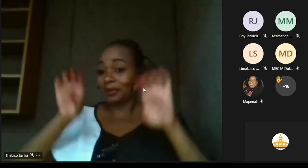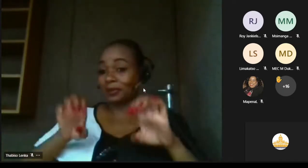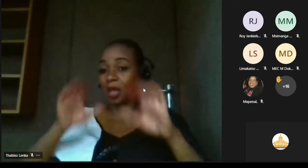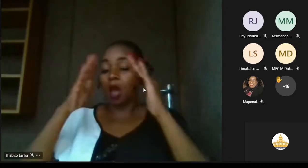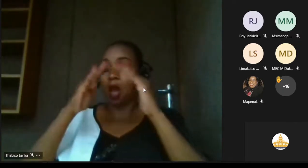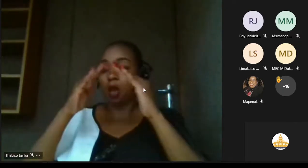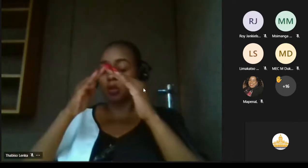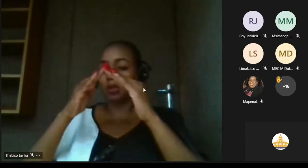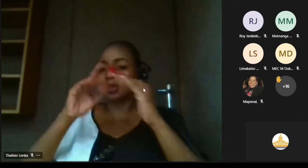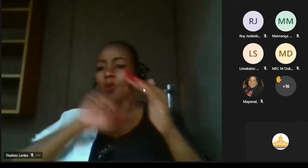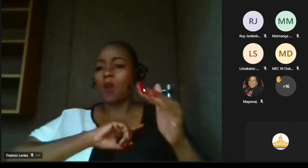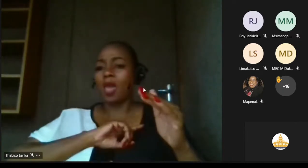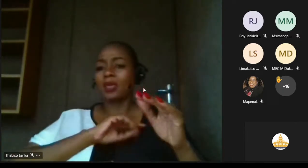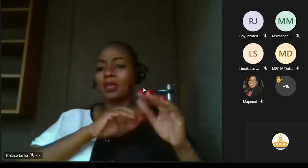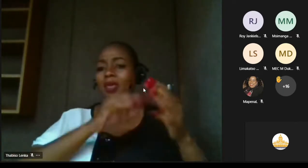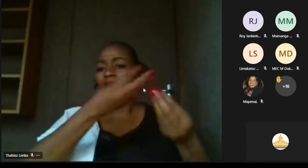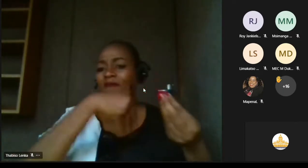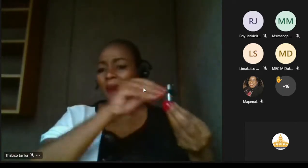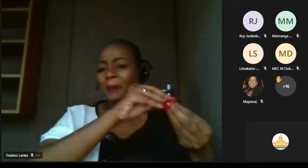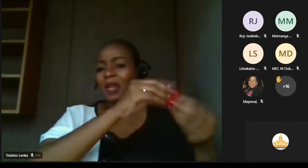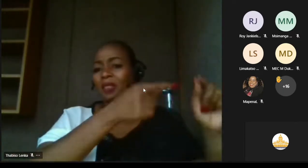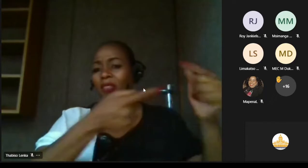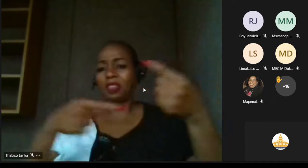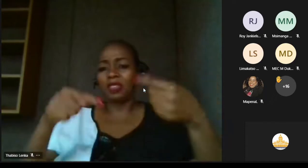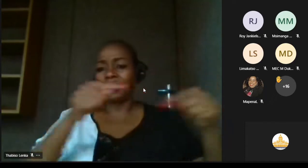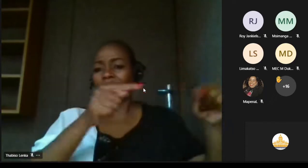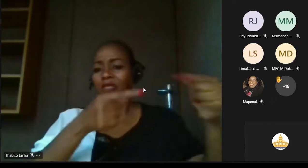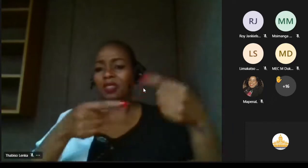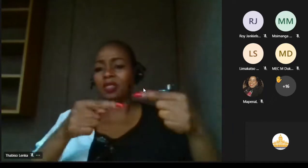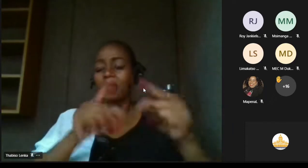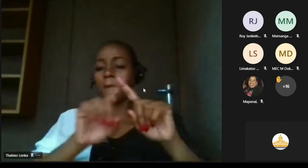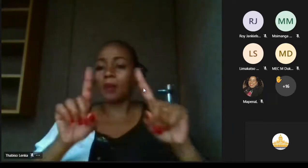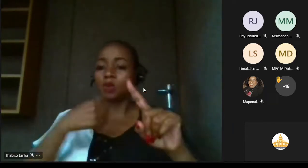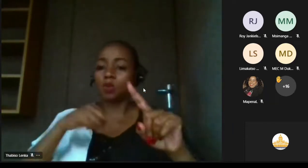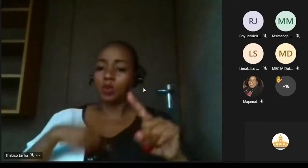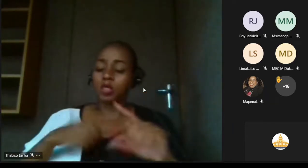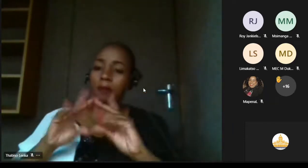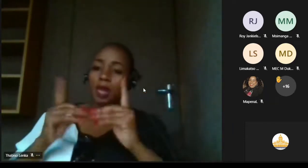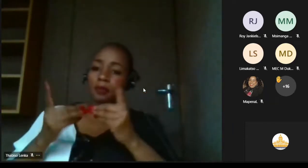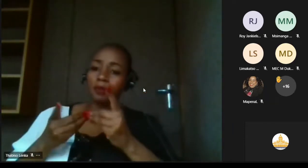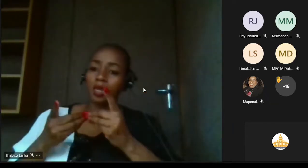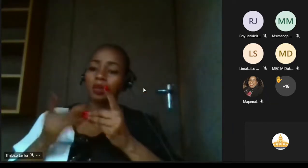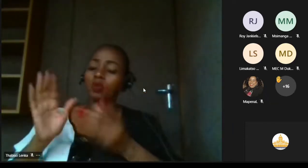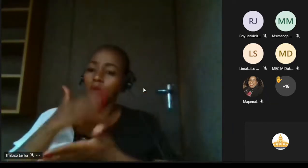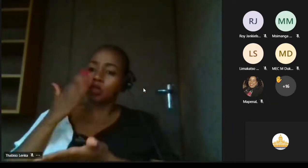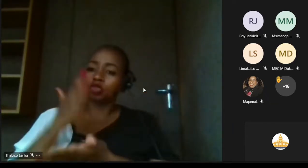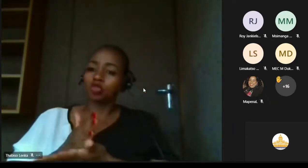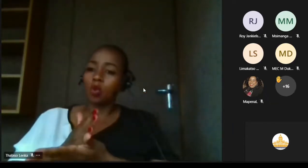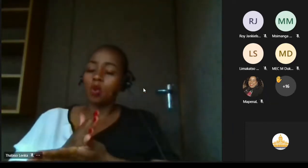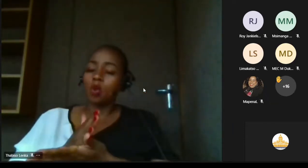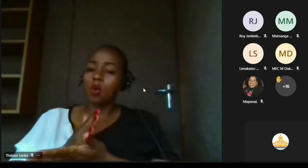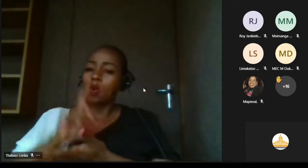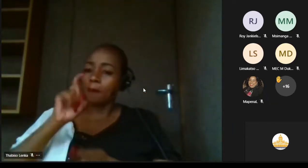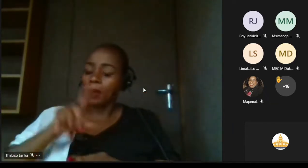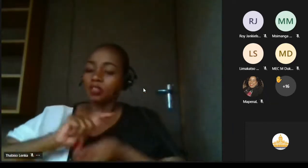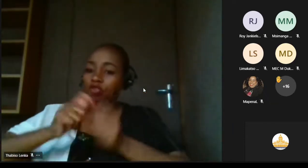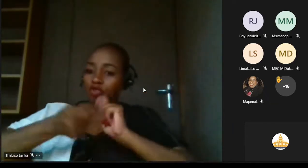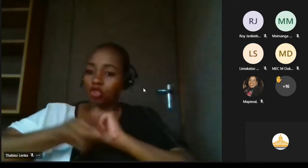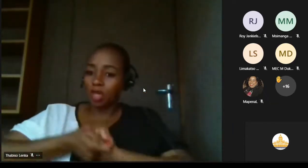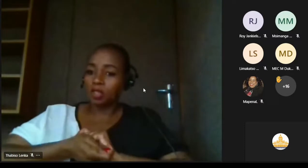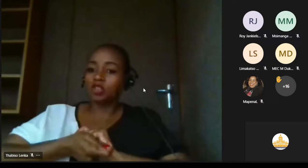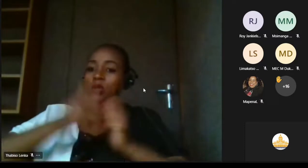ya di-dispute mo malapa a lwantshanang. Empa re le lefapha honorable speaker re entse bonnete ba gore re tshintshe maano